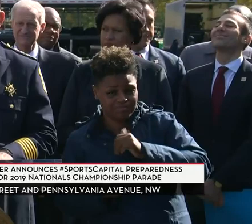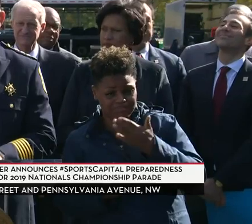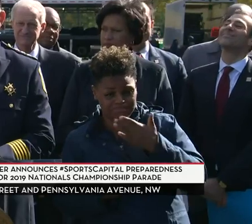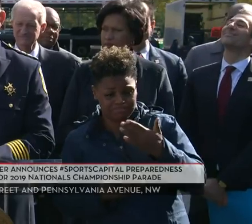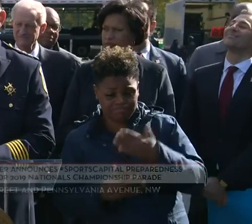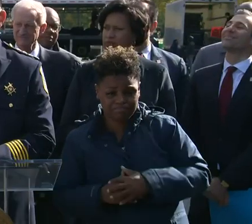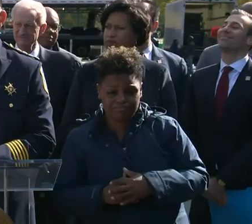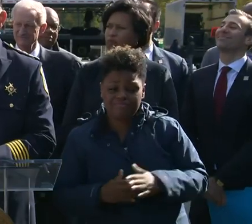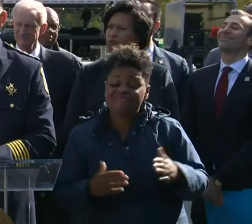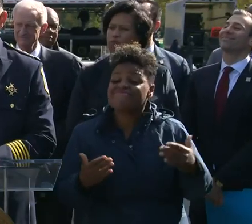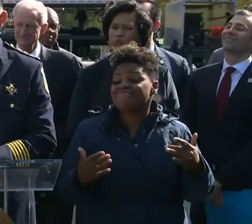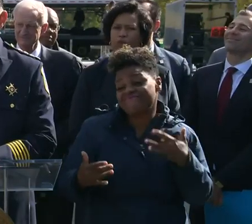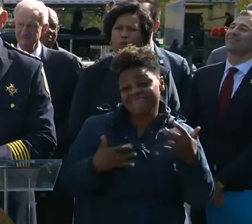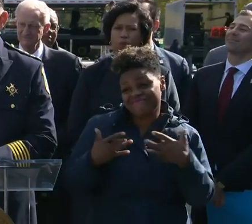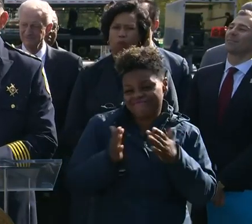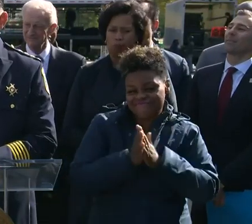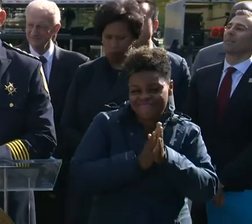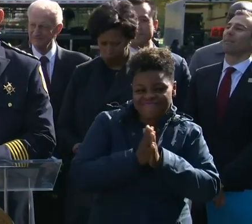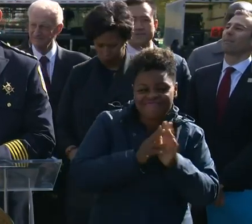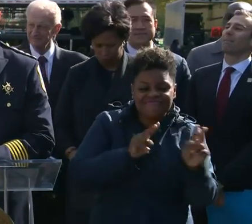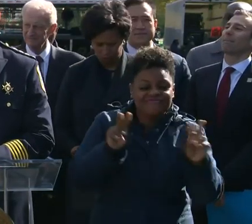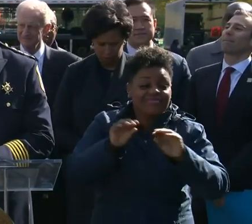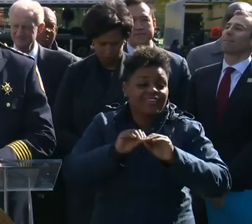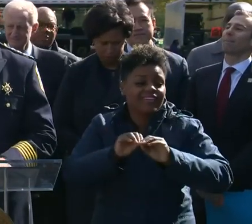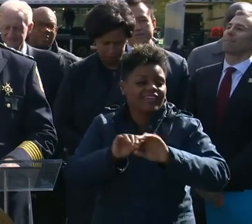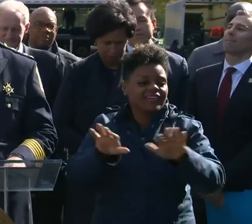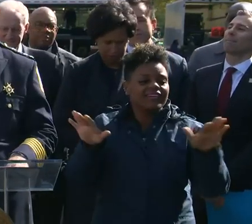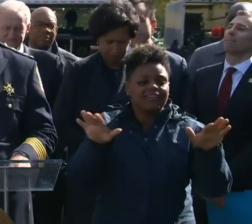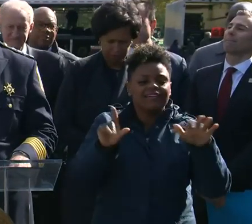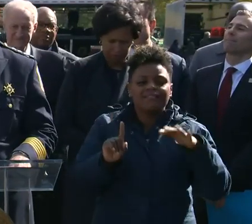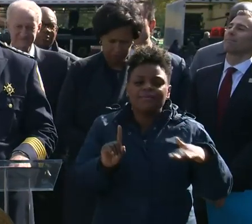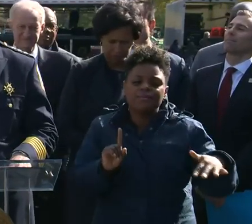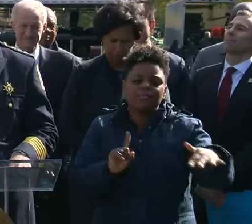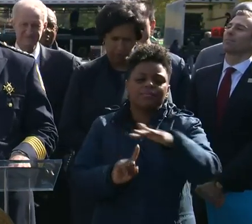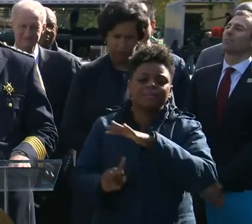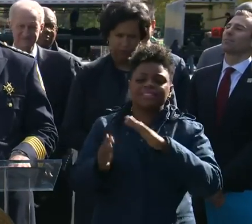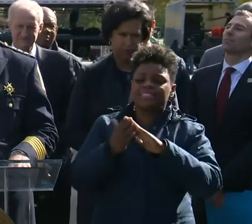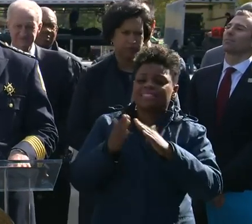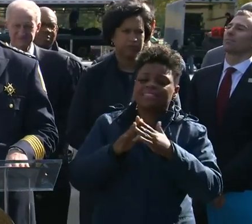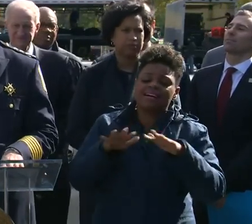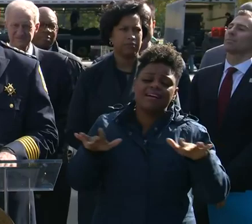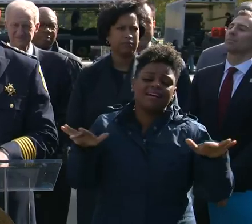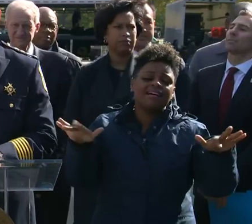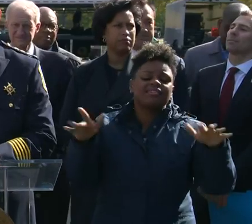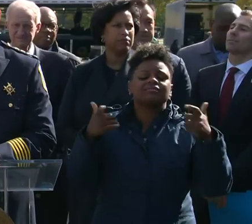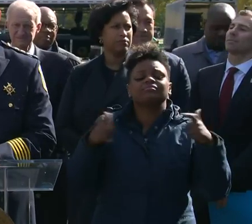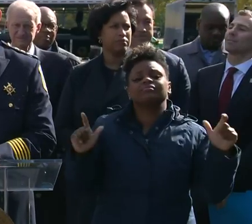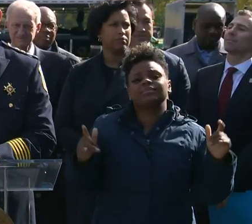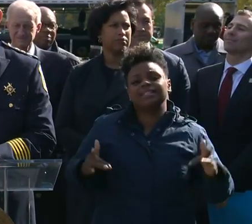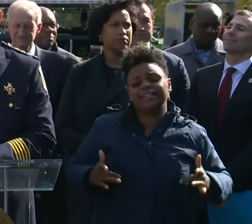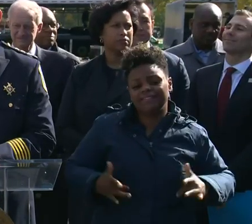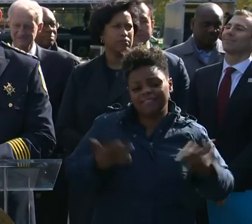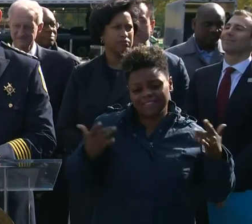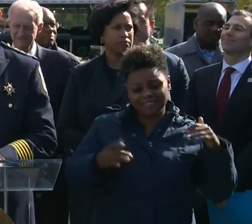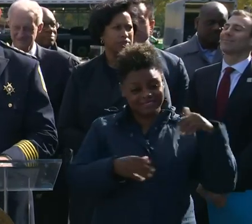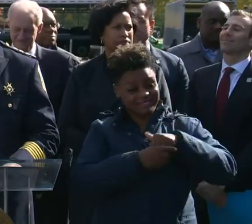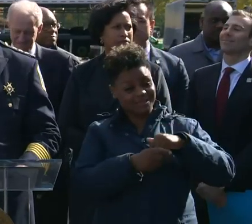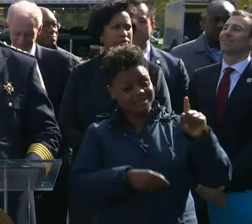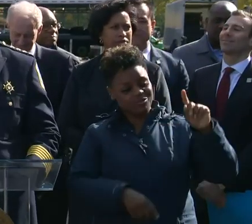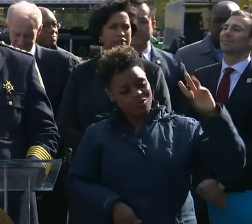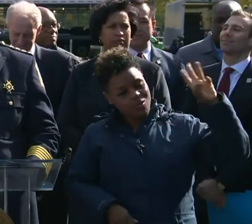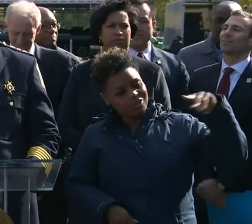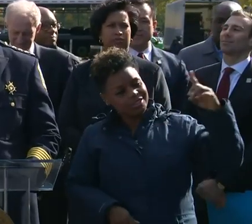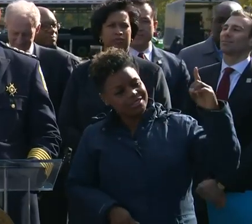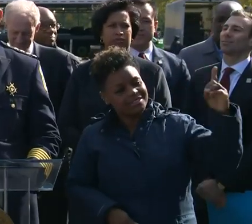of this parade is evident across the city, and like all major events that we hold here in Washington, D.C., we are prepared.